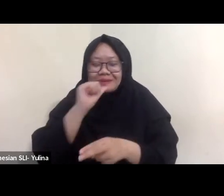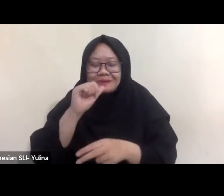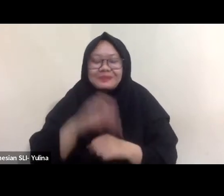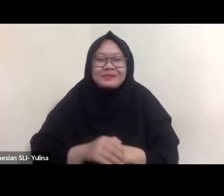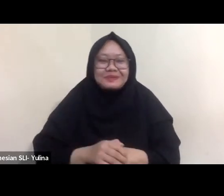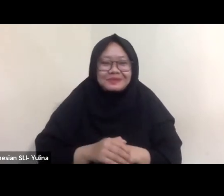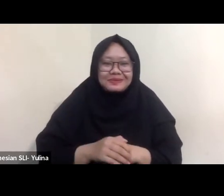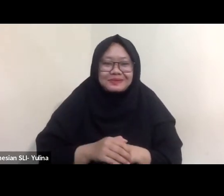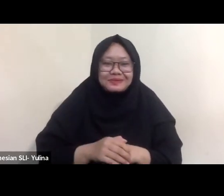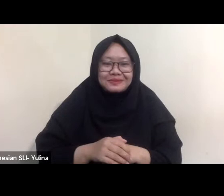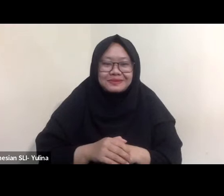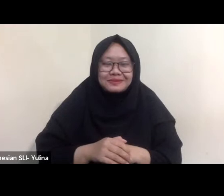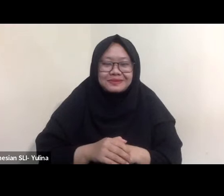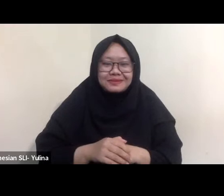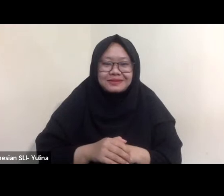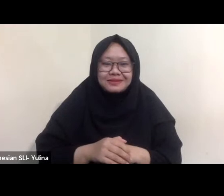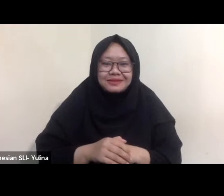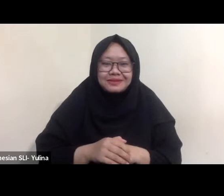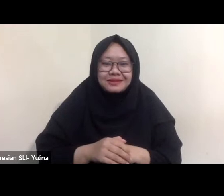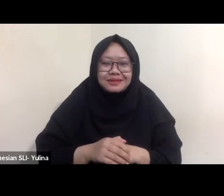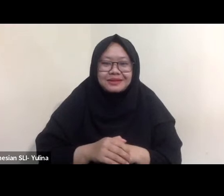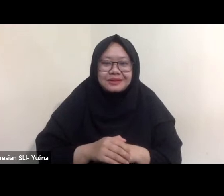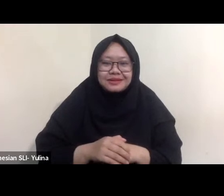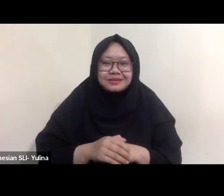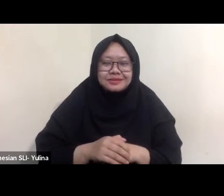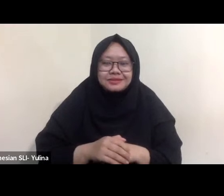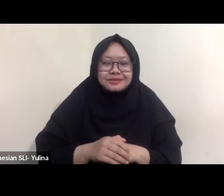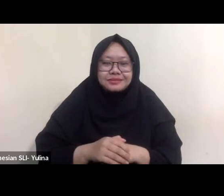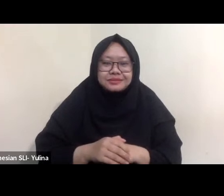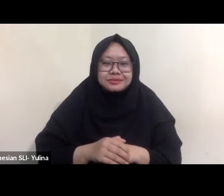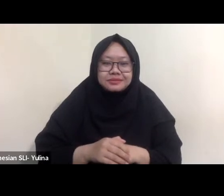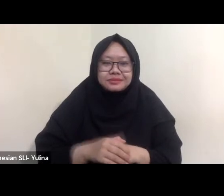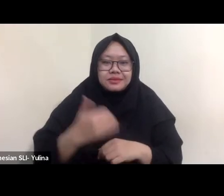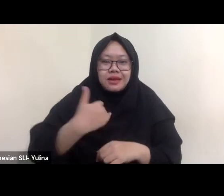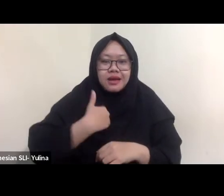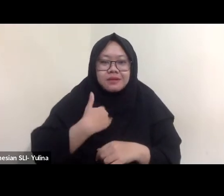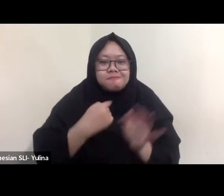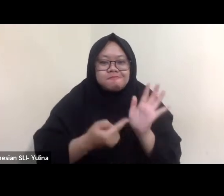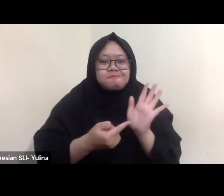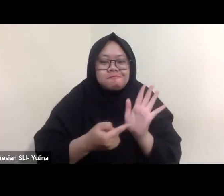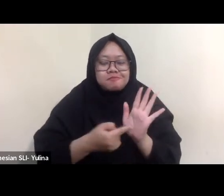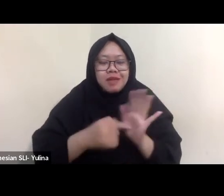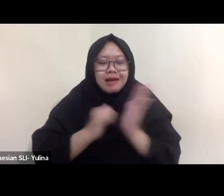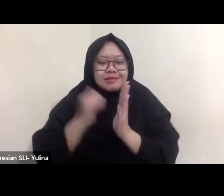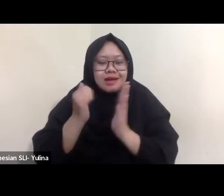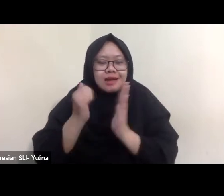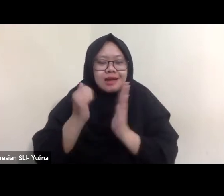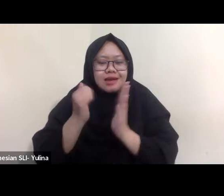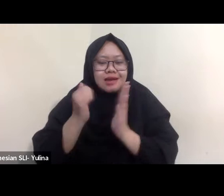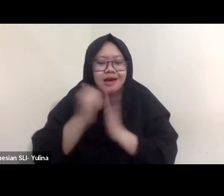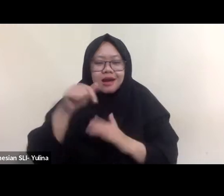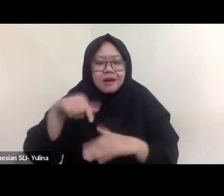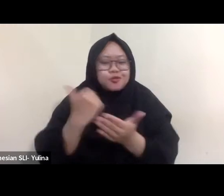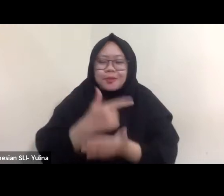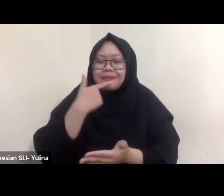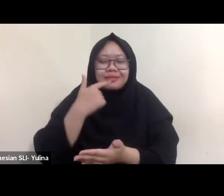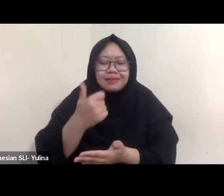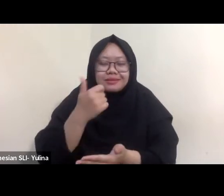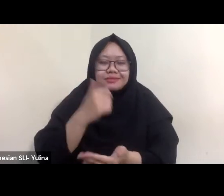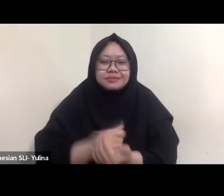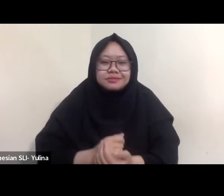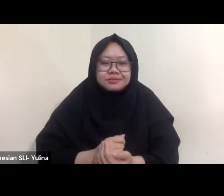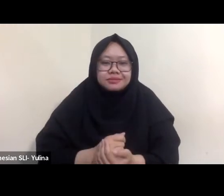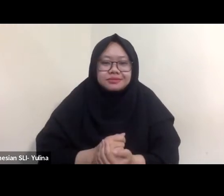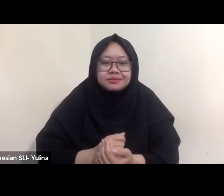This is a very important event in our working group